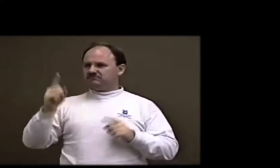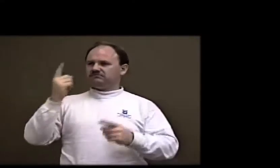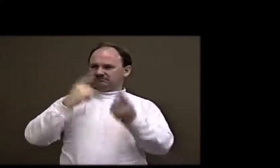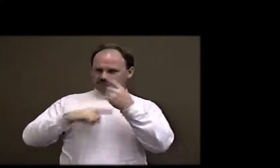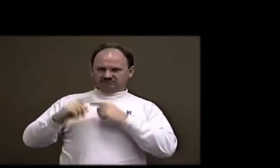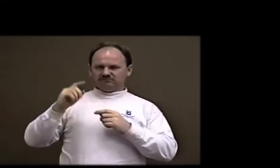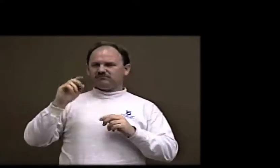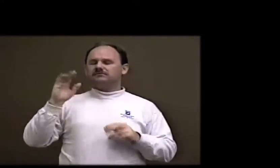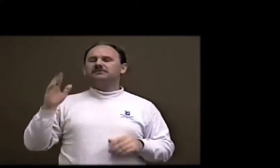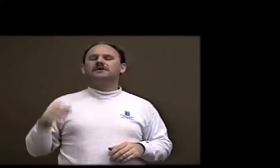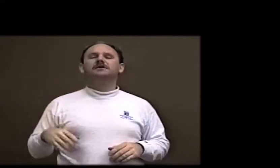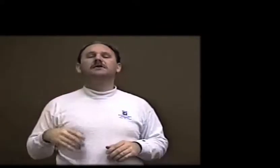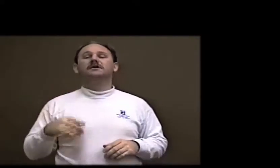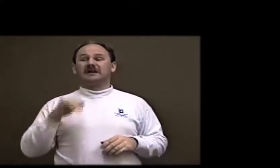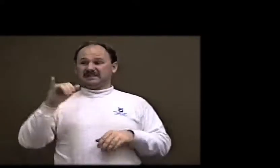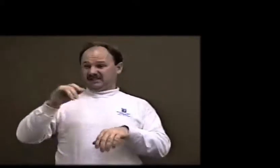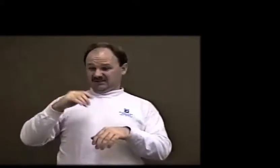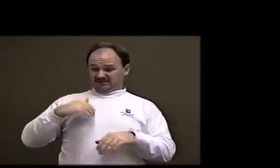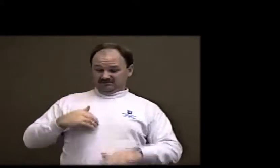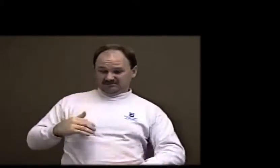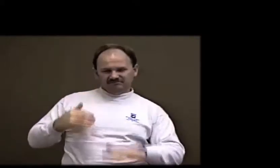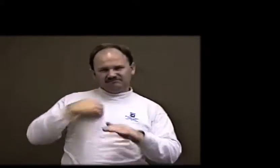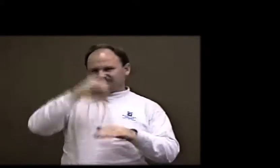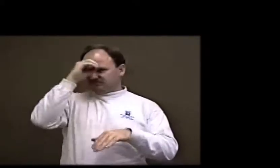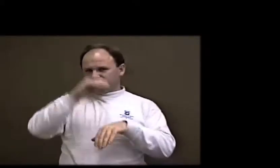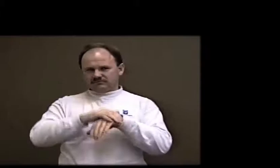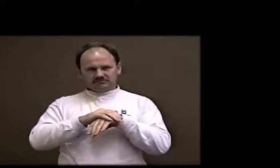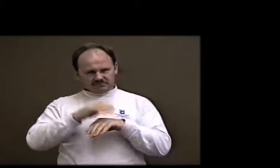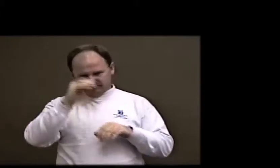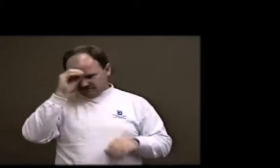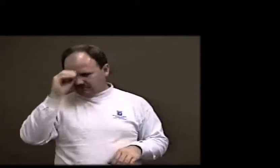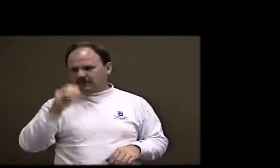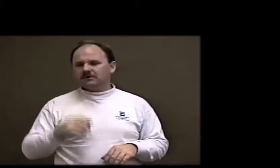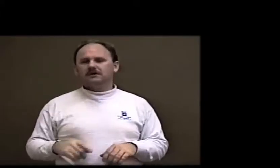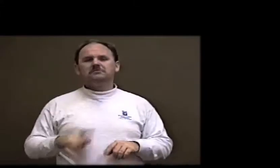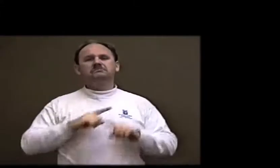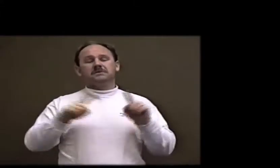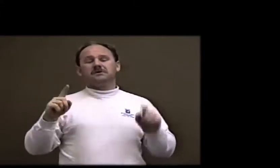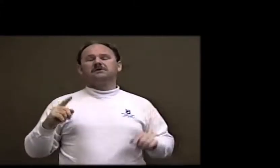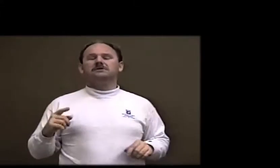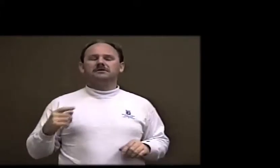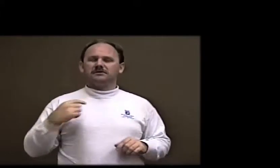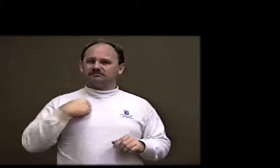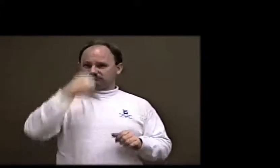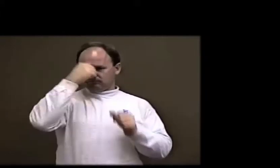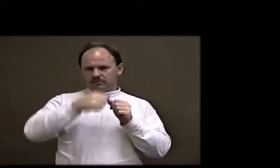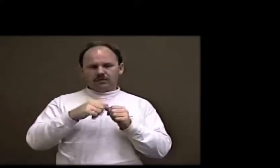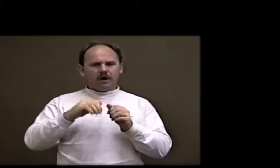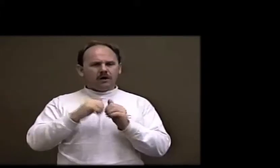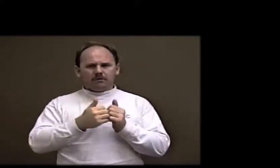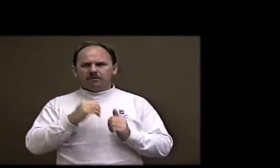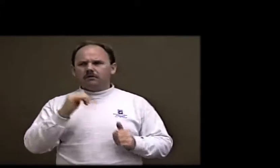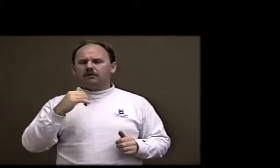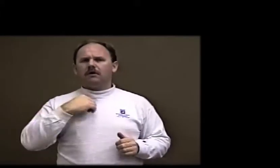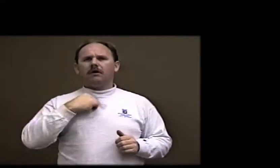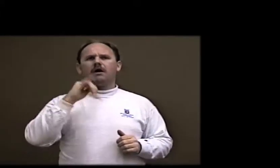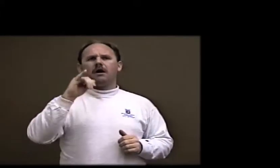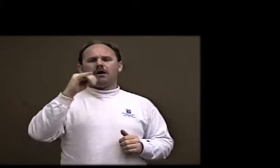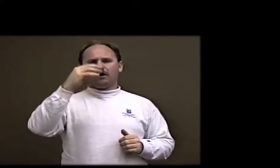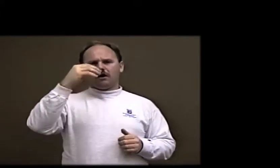Auslan. In our deaf community, there are many deaf parents and families. My parents and family are